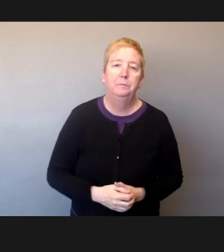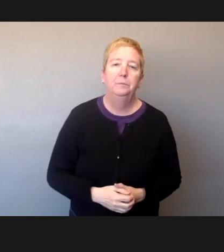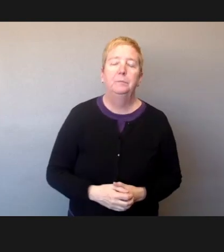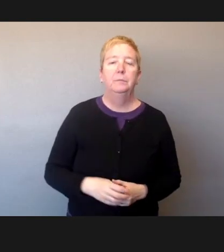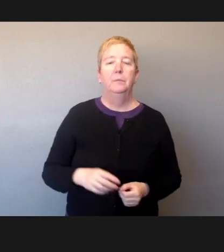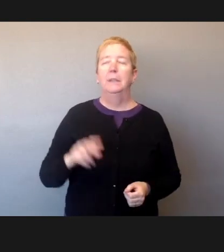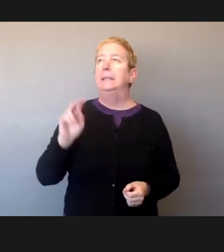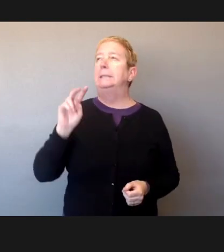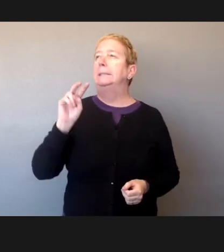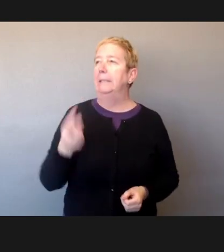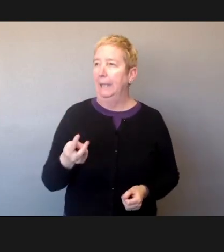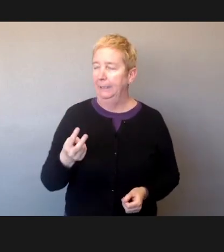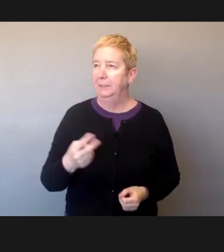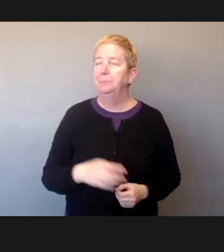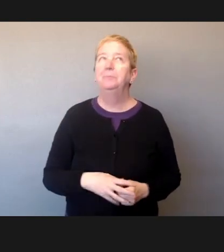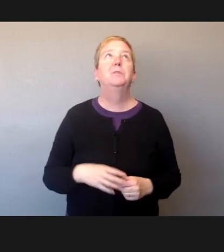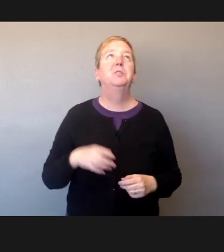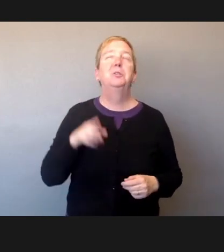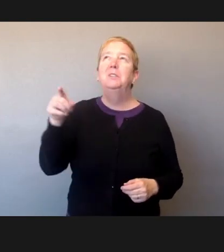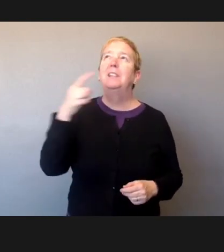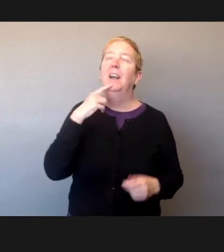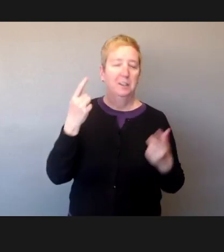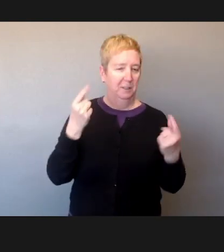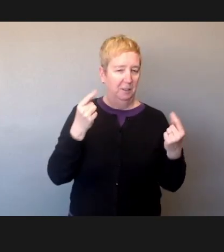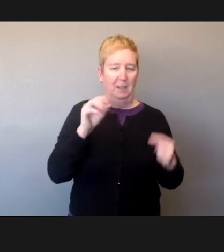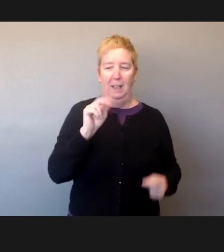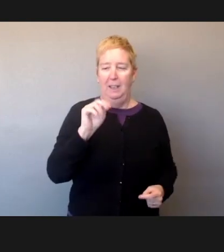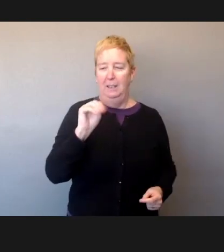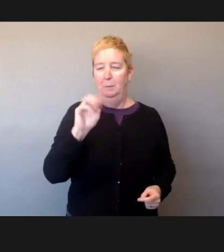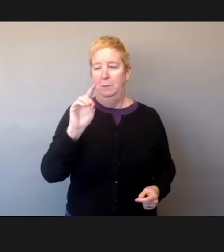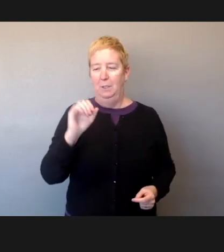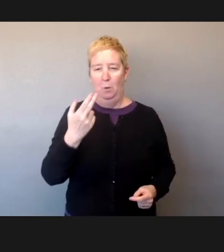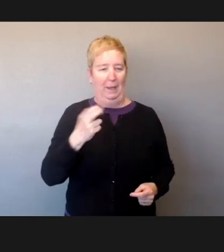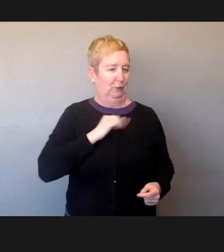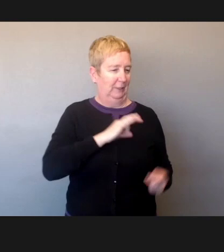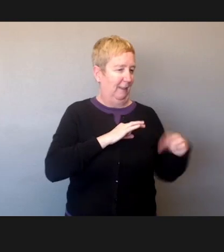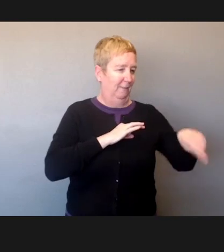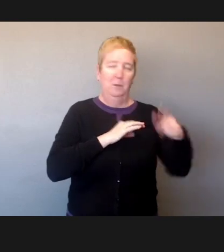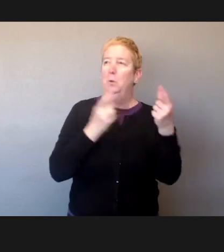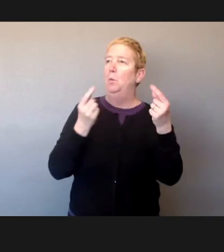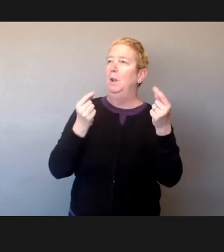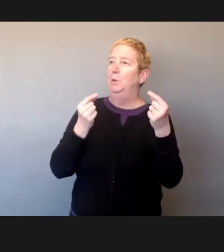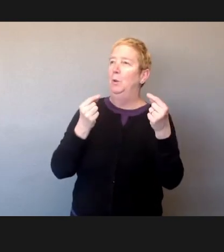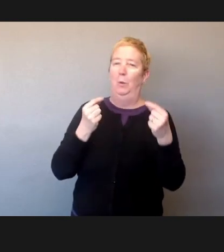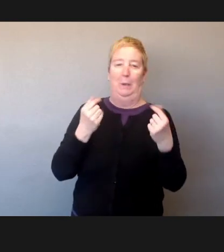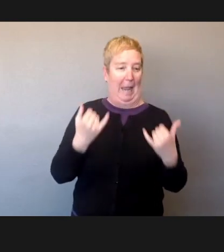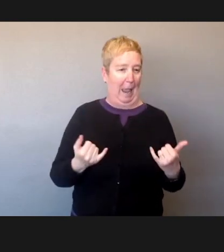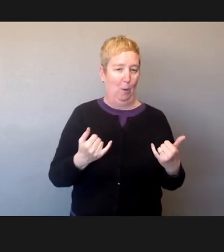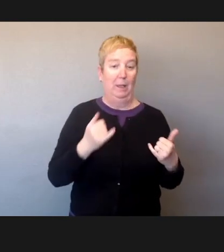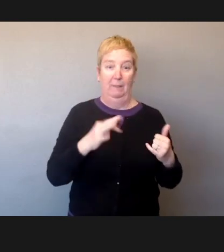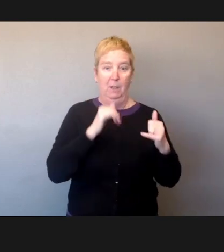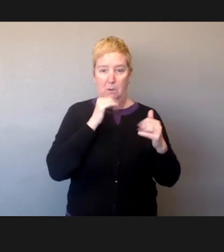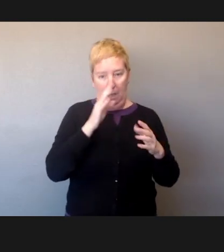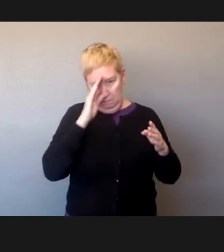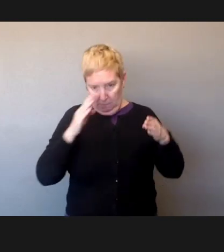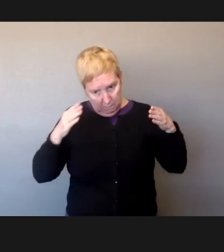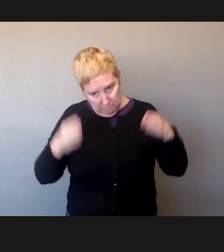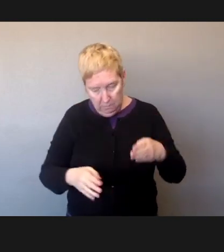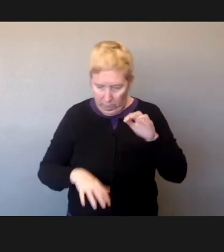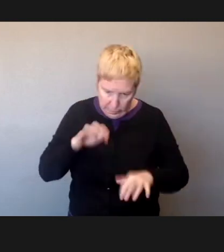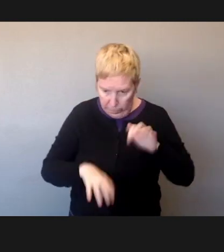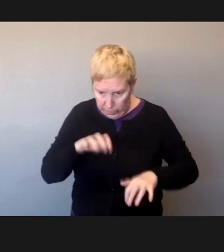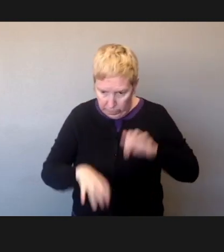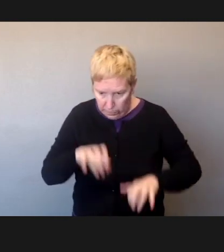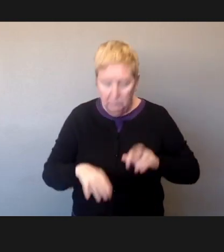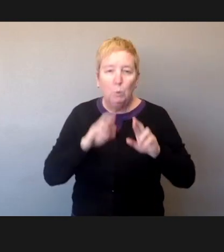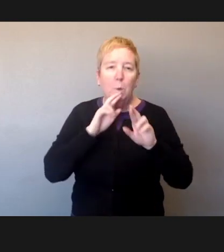are all the DOH workers going to do now that they won't occupy all their time manually putting together